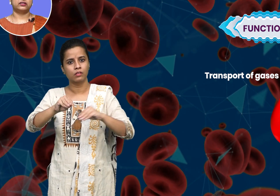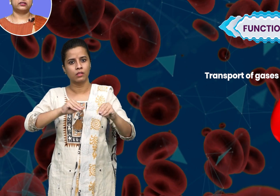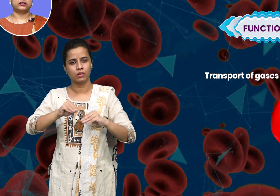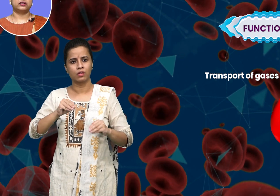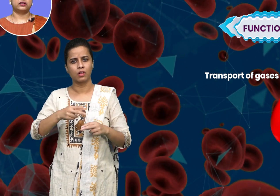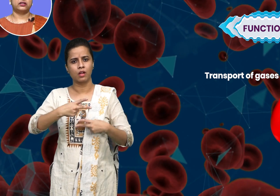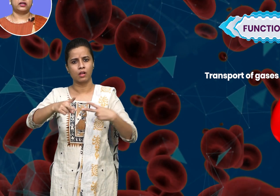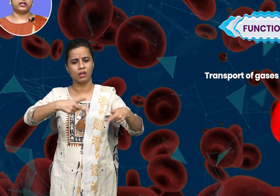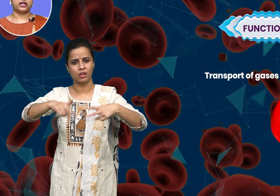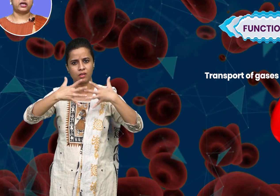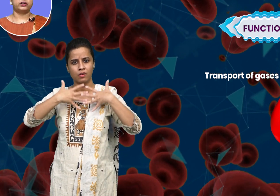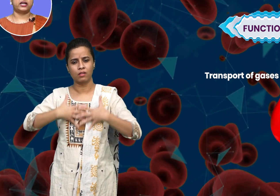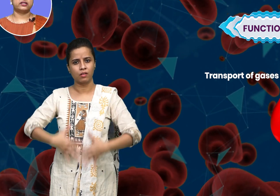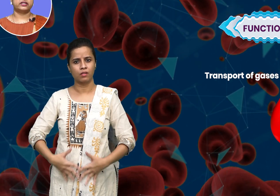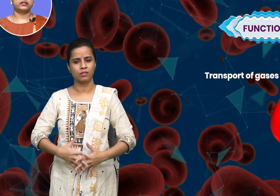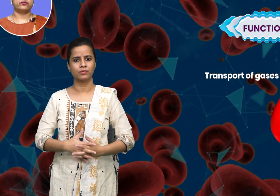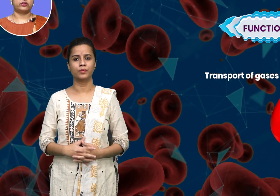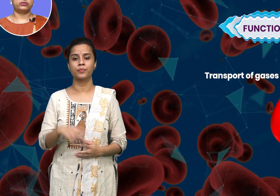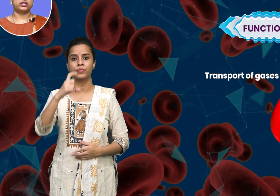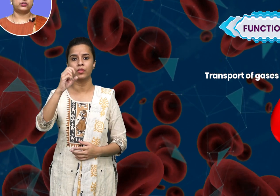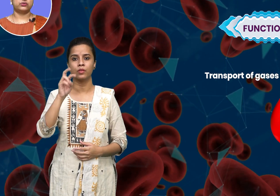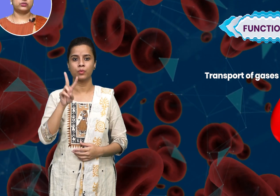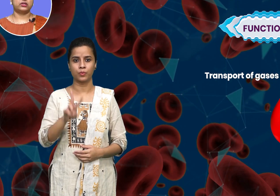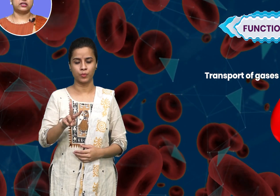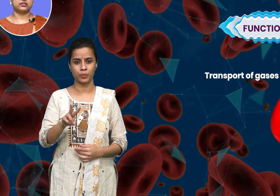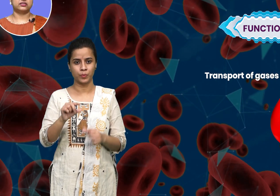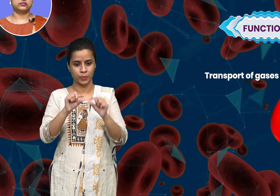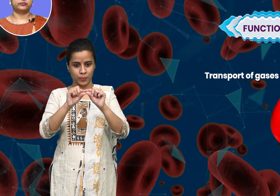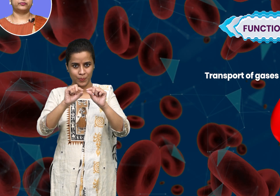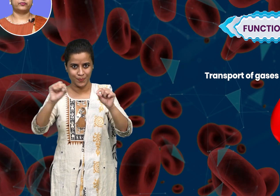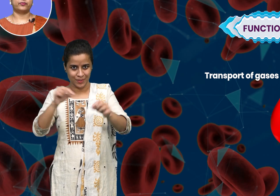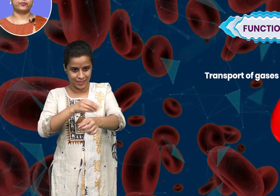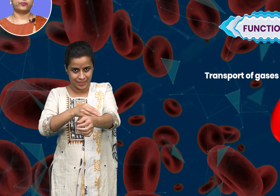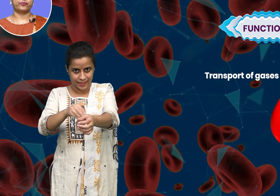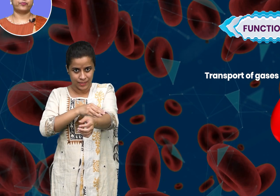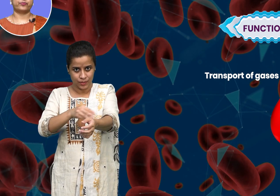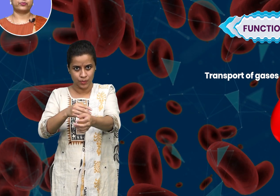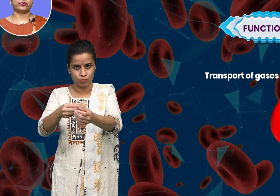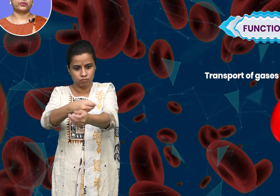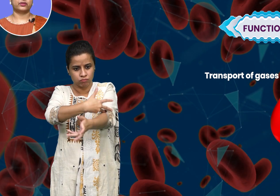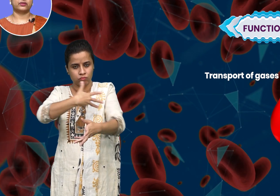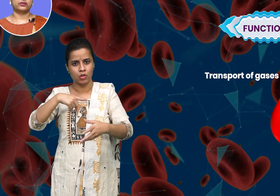body and carbon dioxide from tissues to lungs.